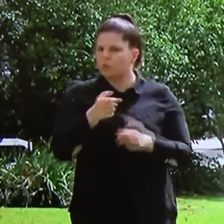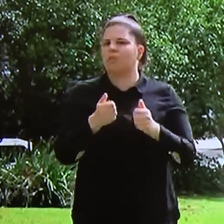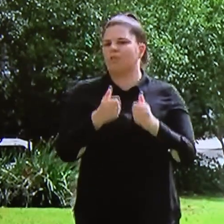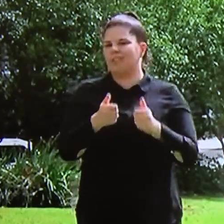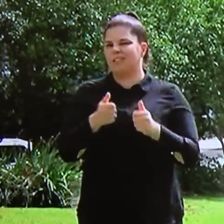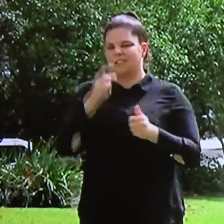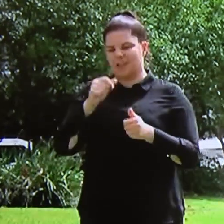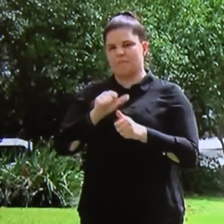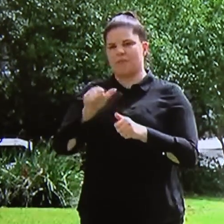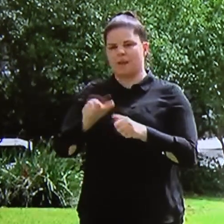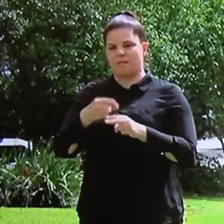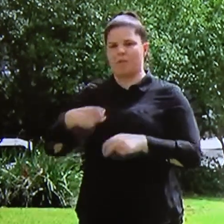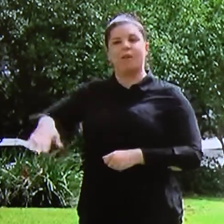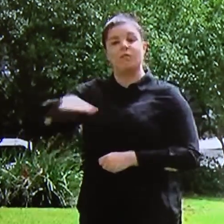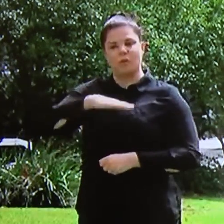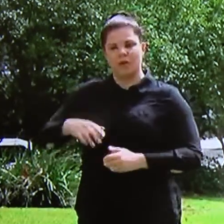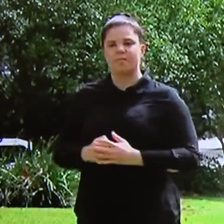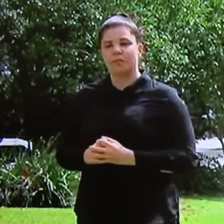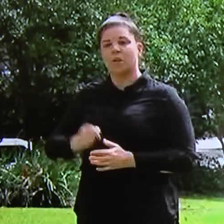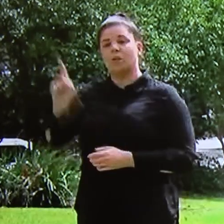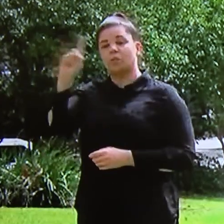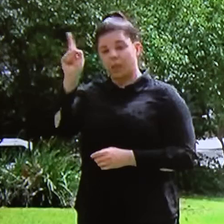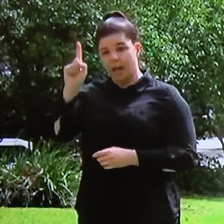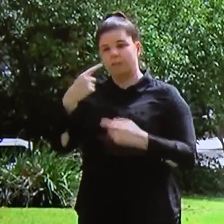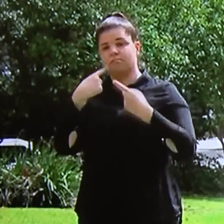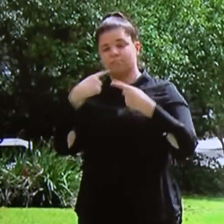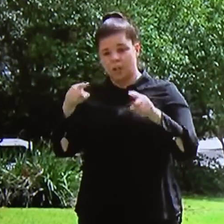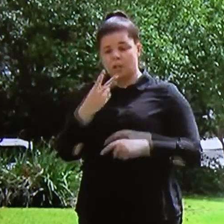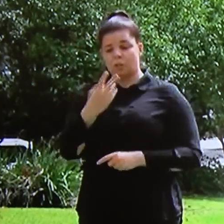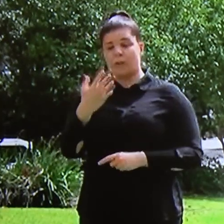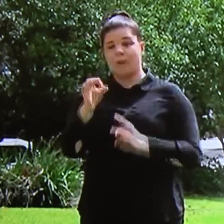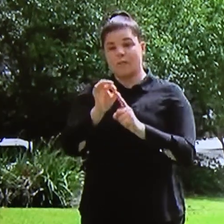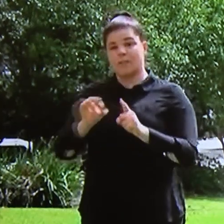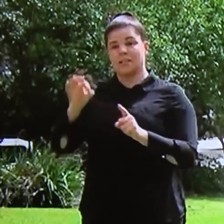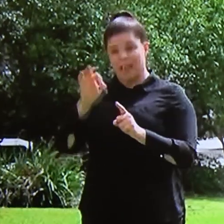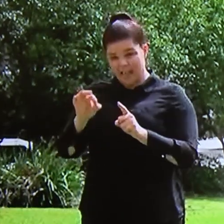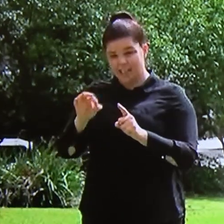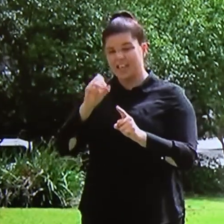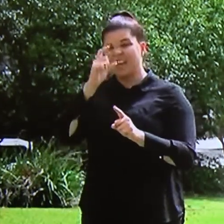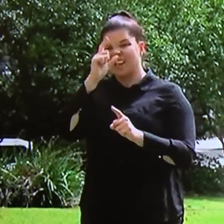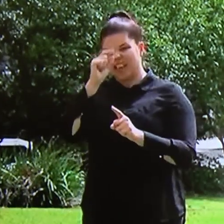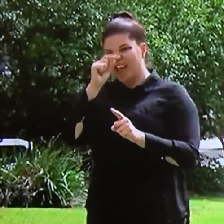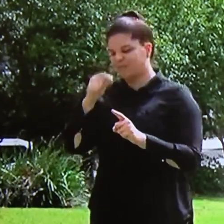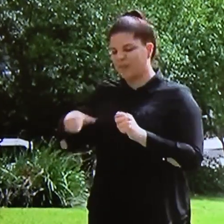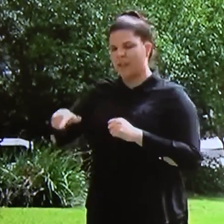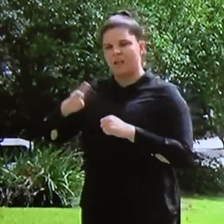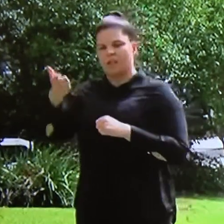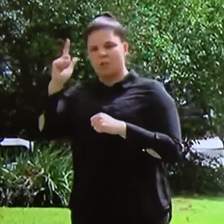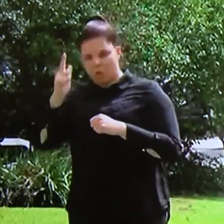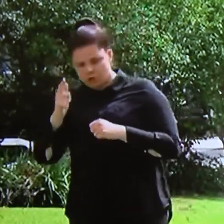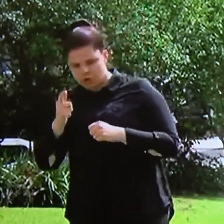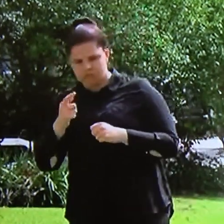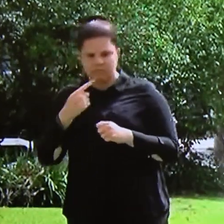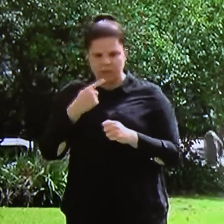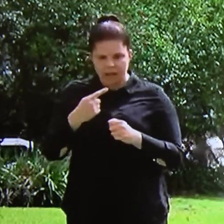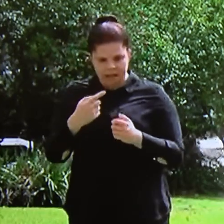pandemic. So today's announcement will provide a 25% rebate or waiver for landlords who pass on an